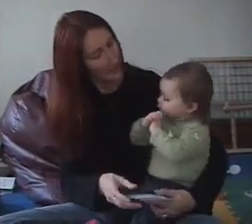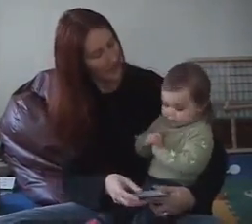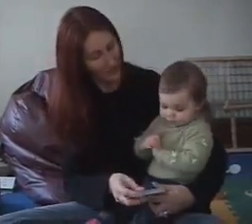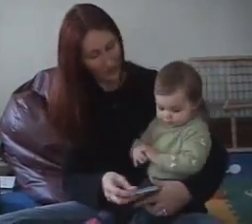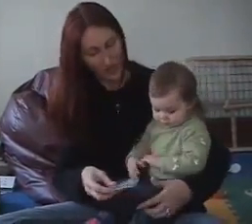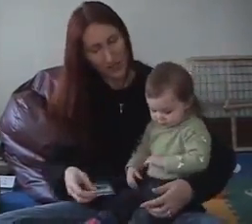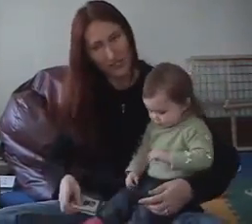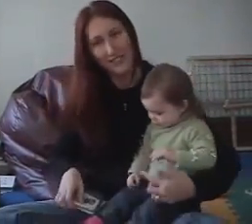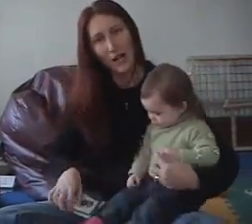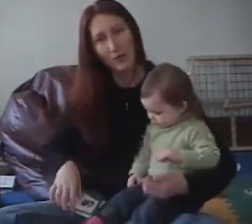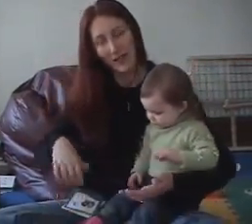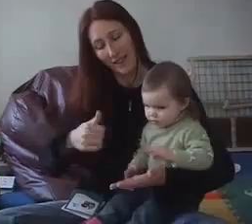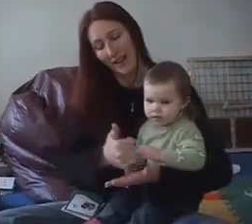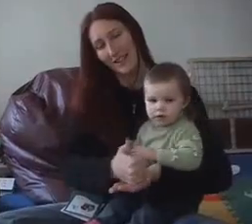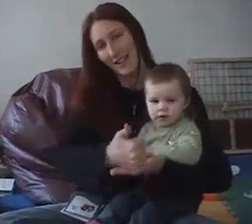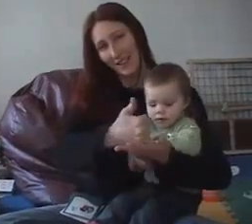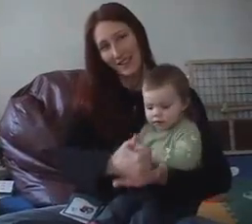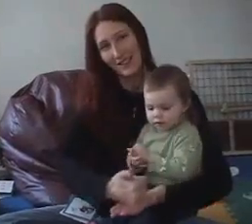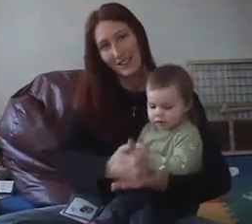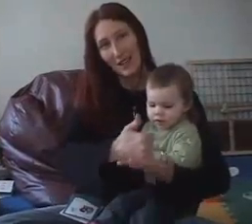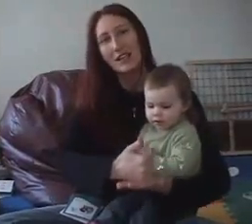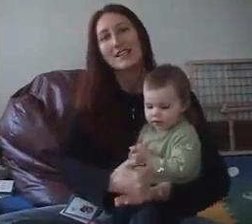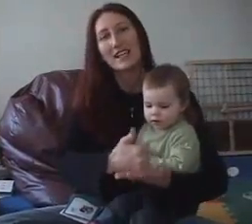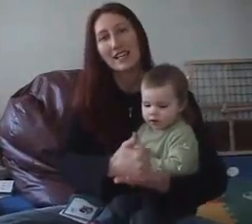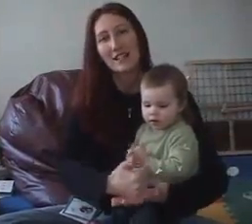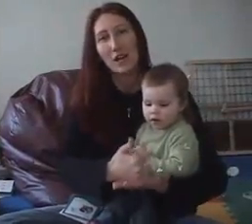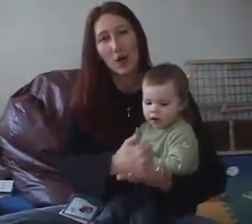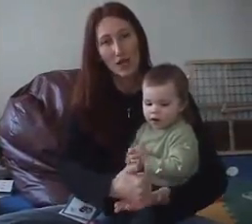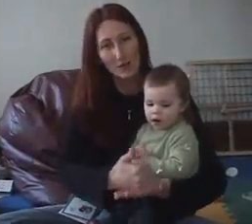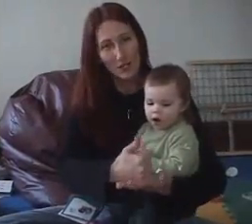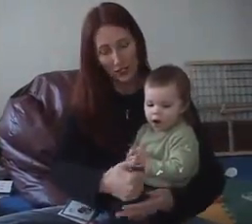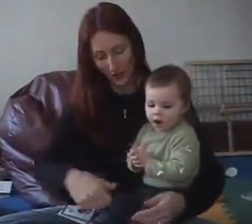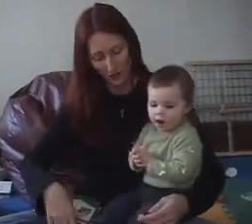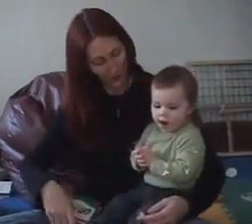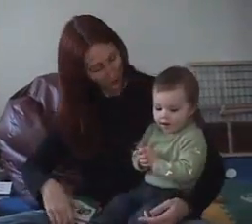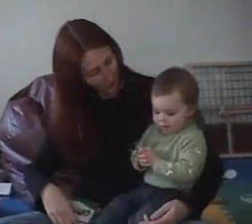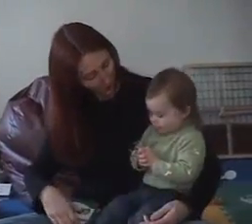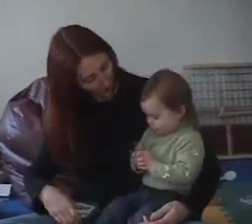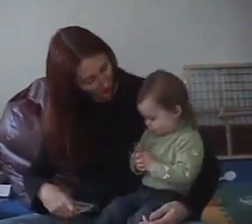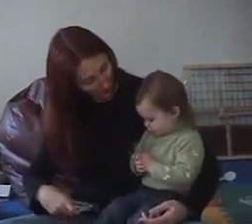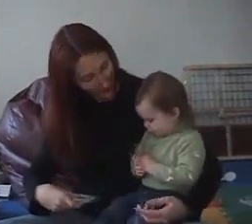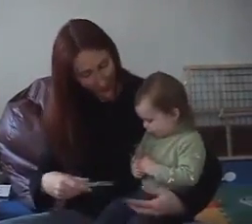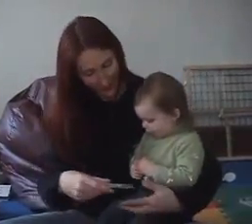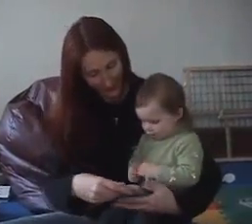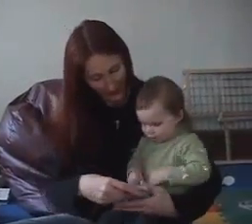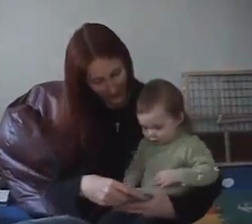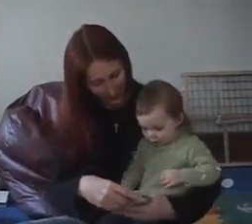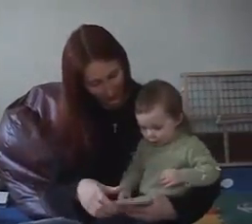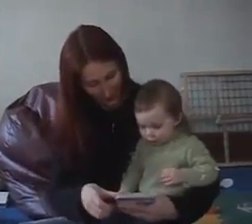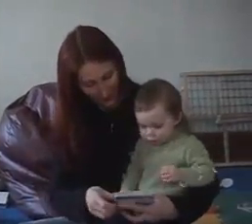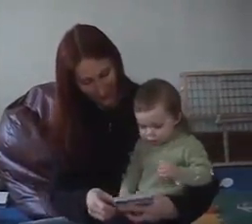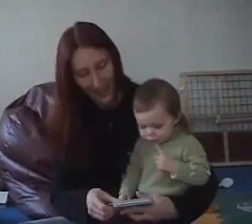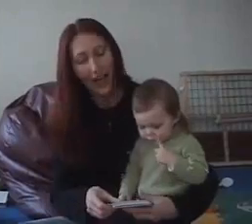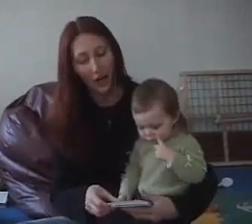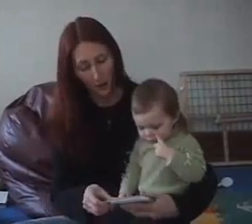That's right. She does help like that. It's like this. It's again, sign approximations you have to look for. Right? Help. Help.